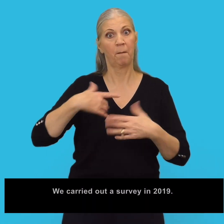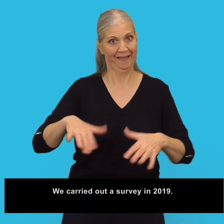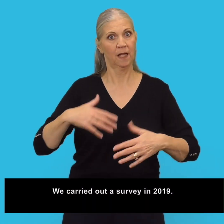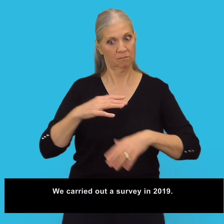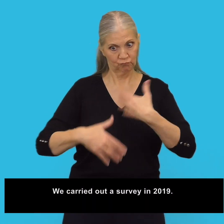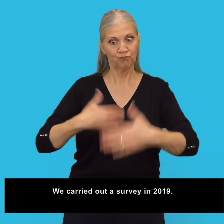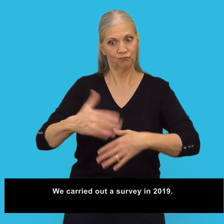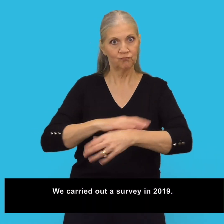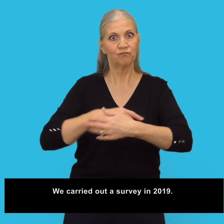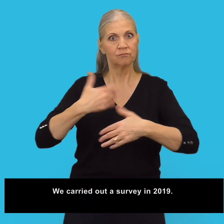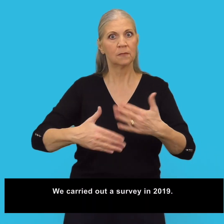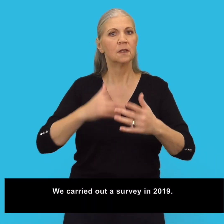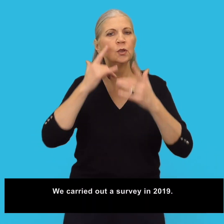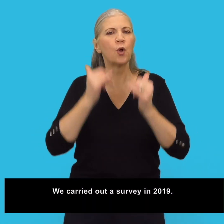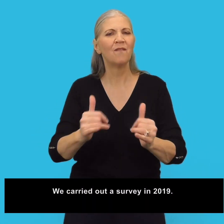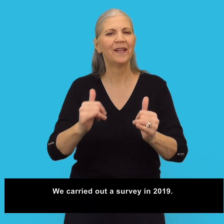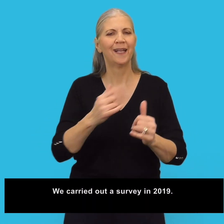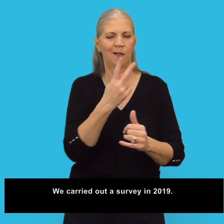we carried out a survey in 2019.